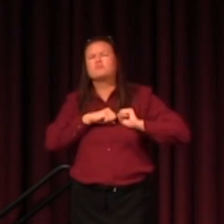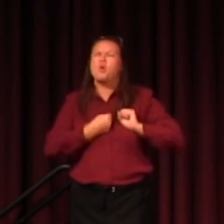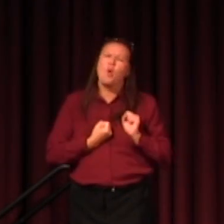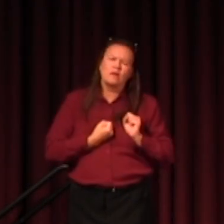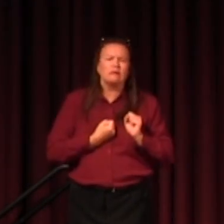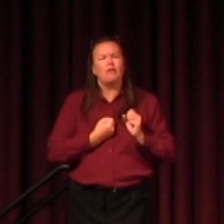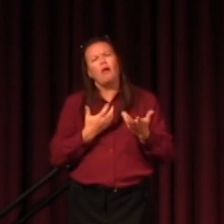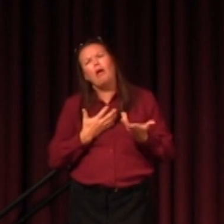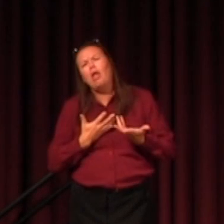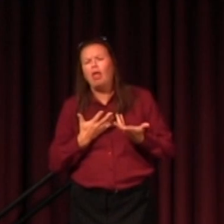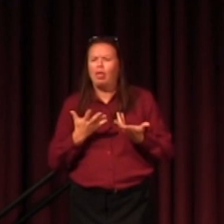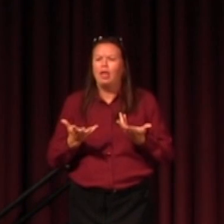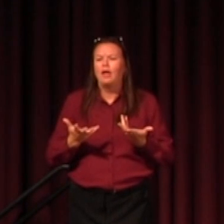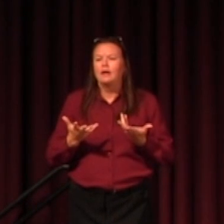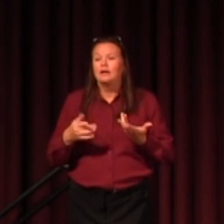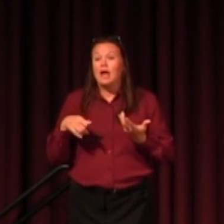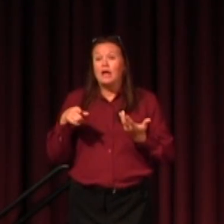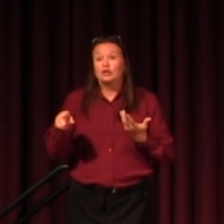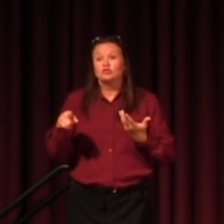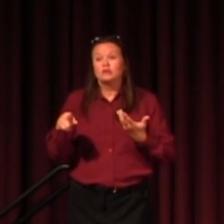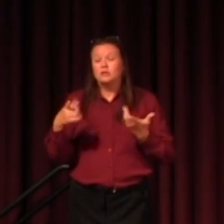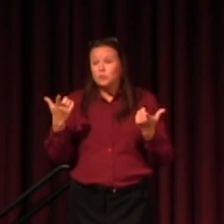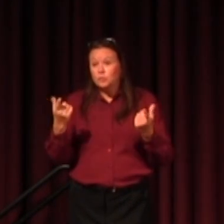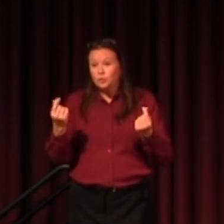Because that's a part of our relationship.